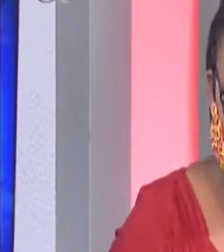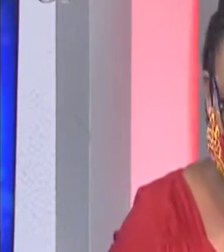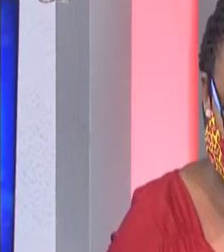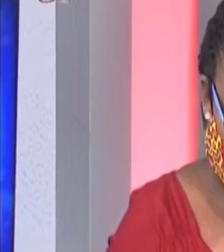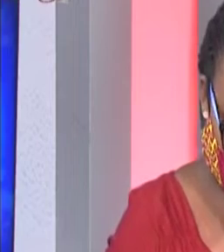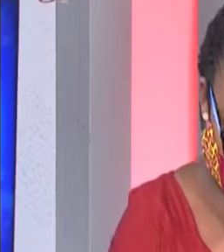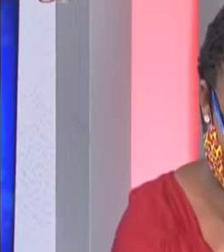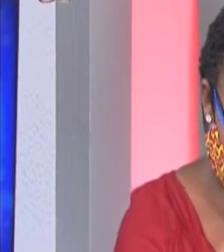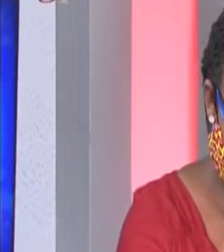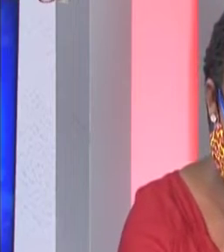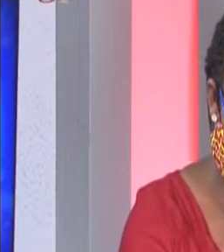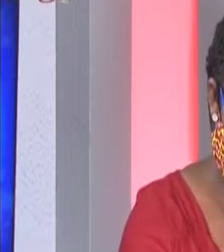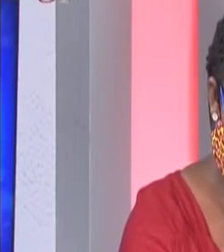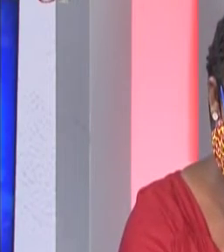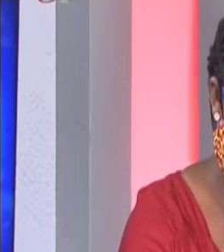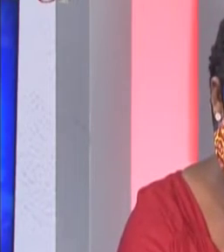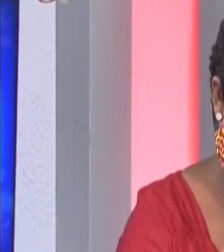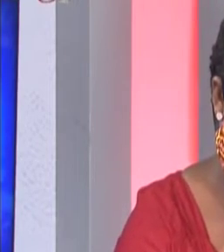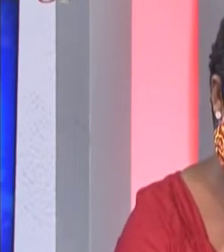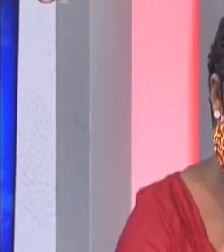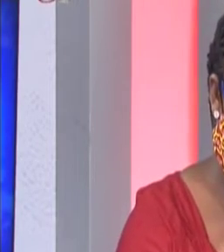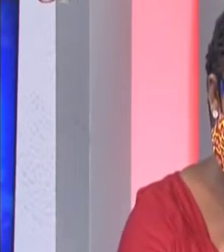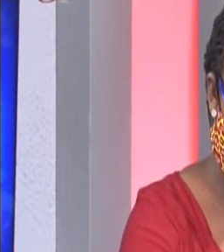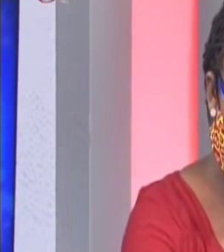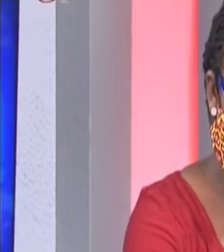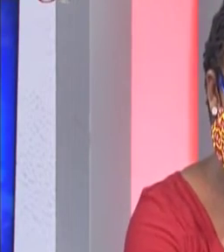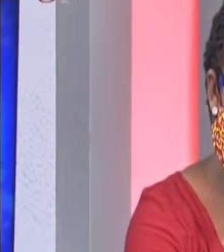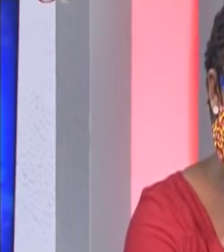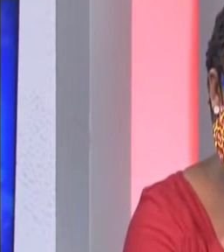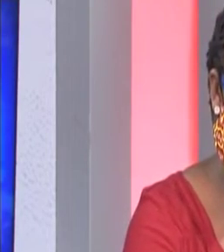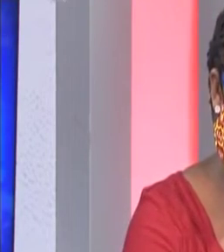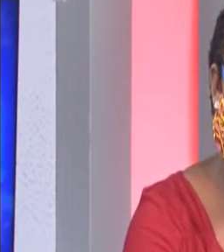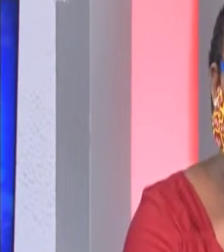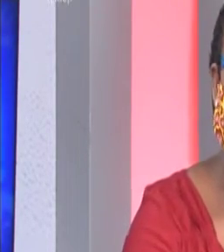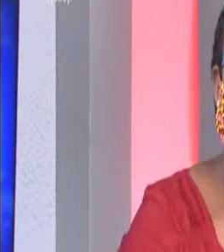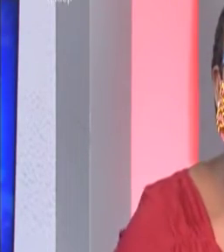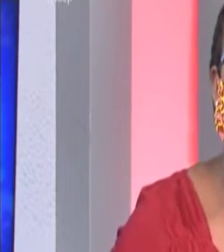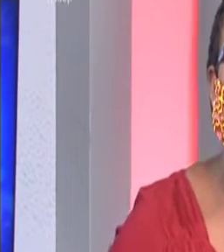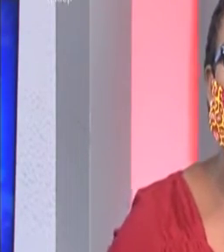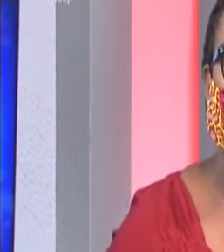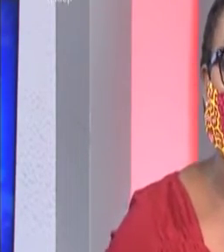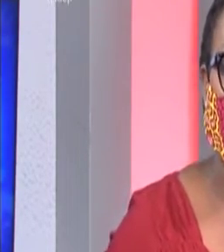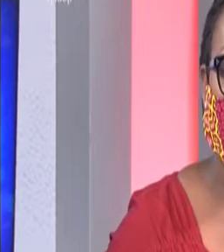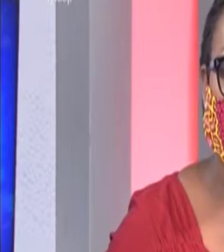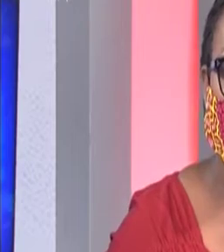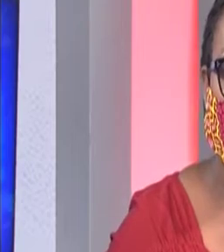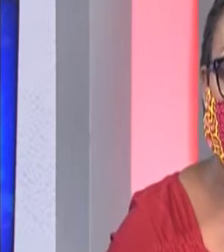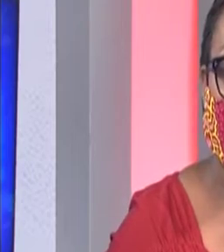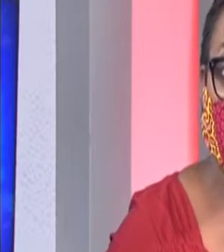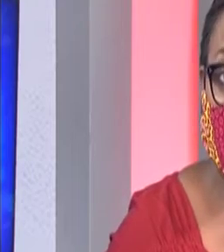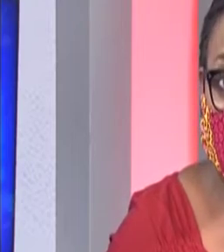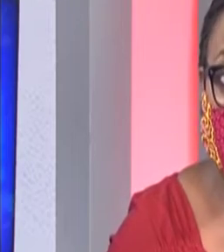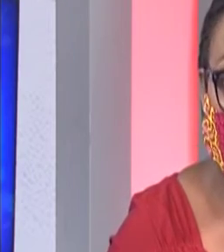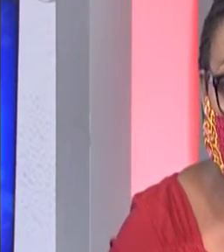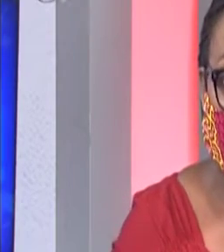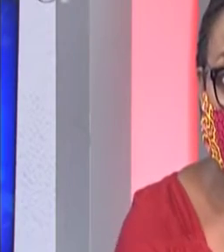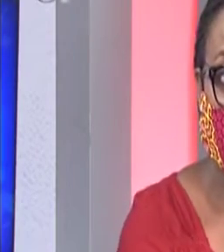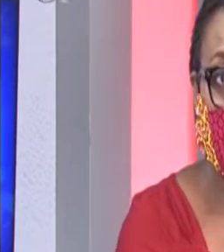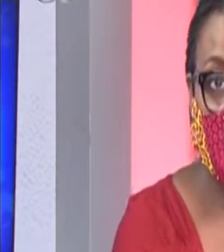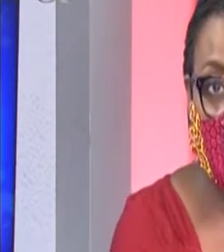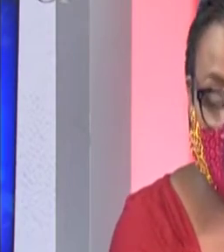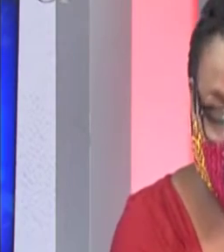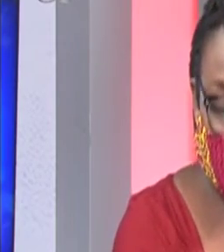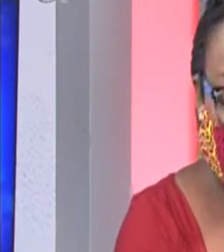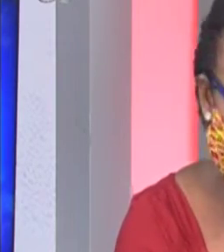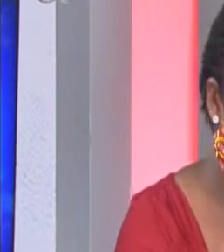the ambulance service as well. What we're going to do now is to give you a quick analysis of what has happened. So if you missed the very